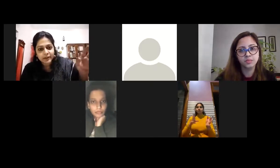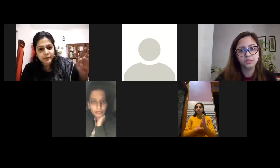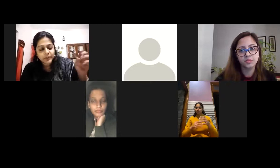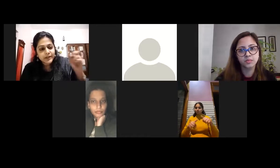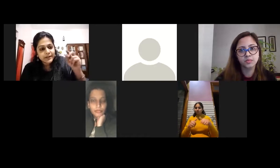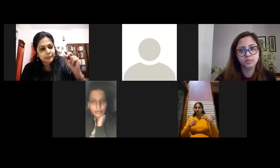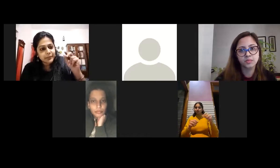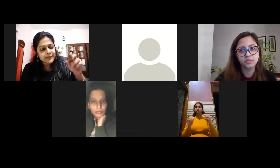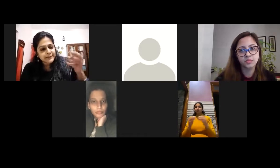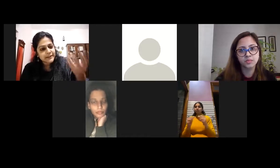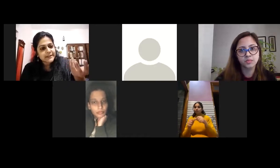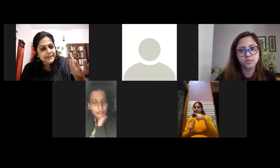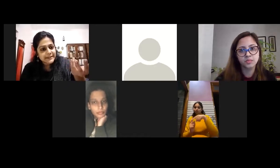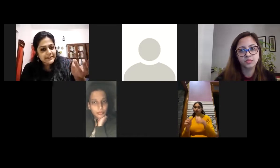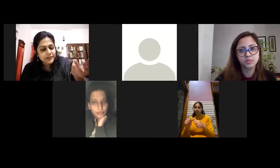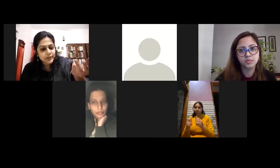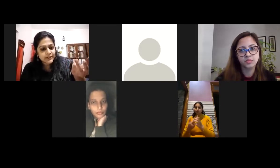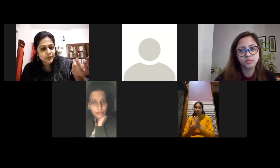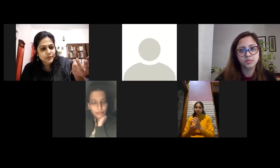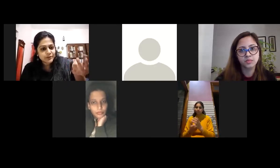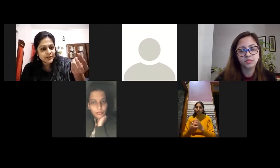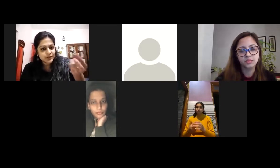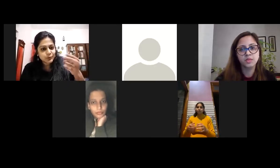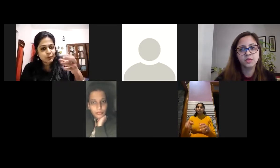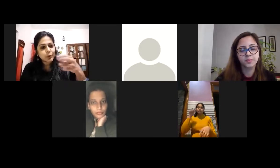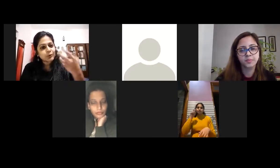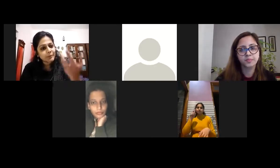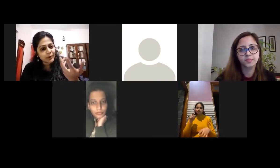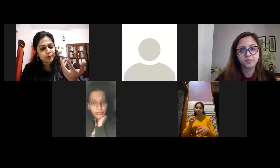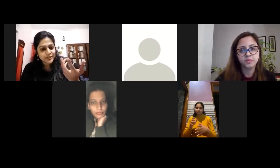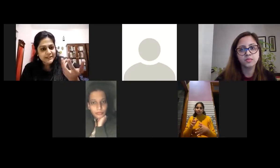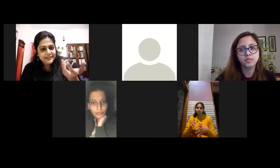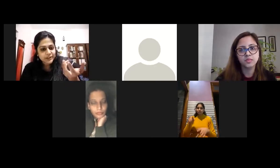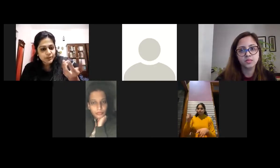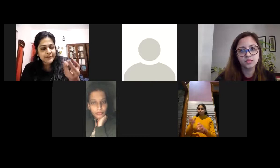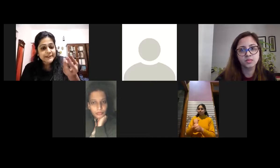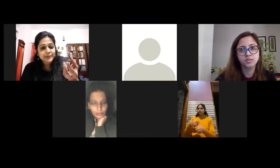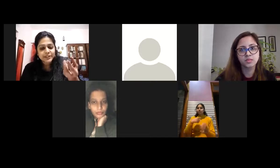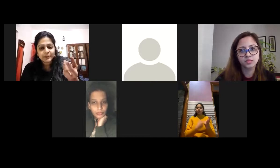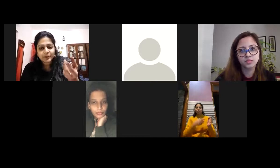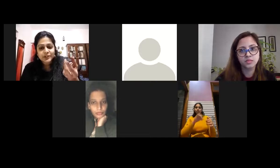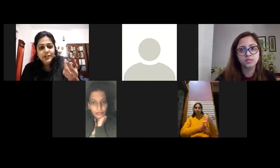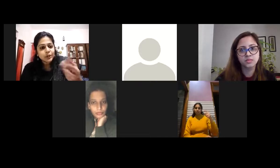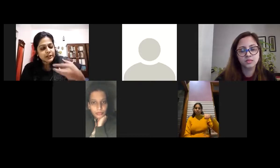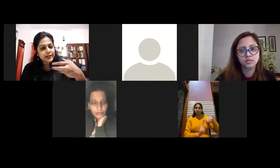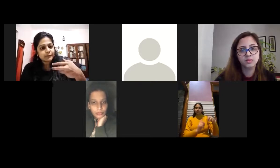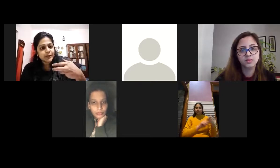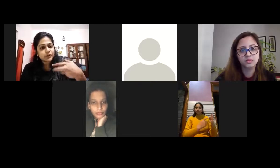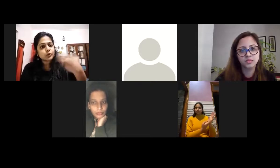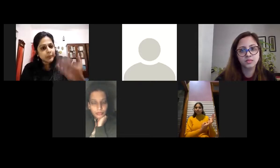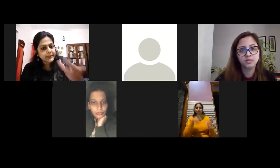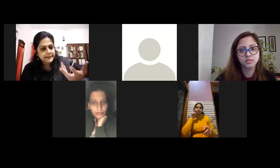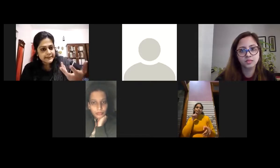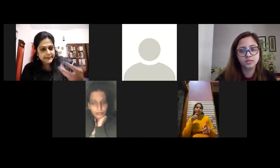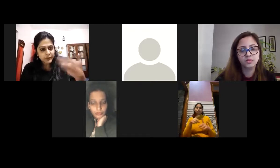famously argued that Bertha is presented as a desexualized object, whereas, what do we make of Rochester's sexuality, especially because there have been